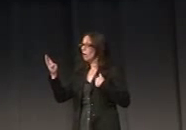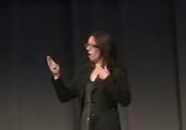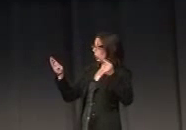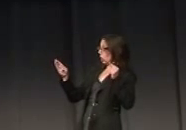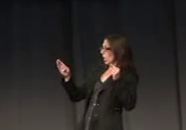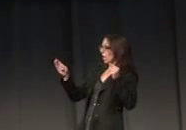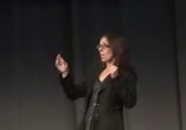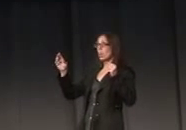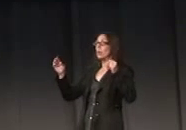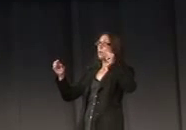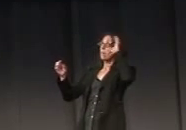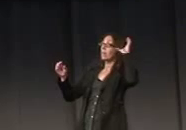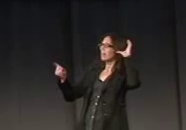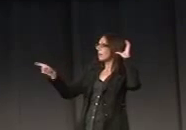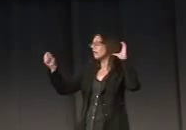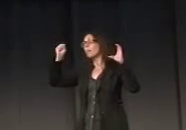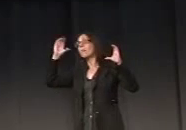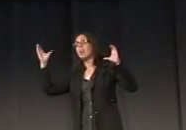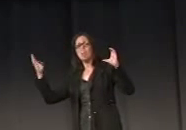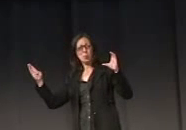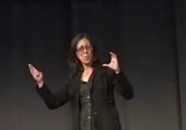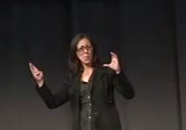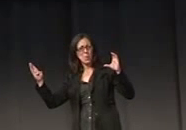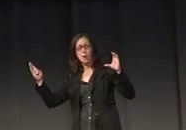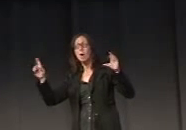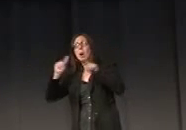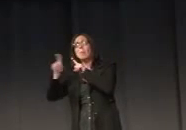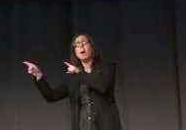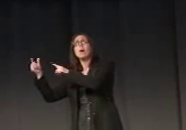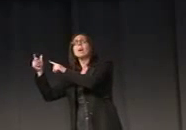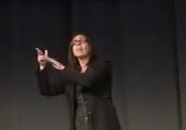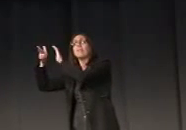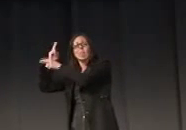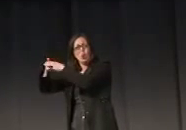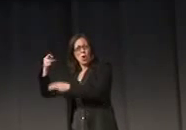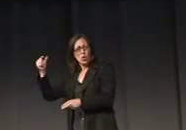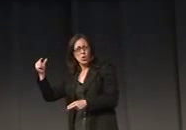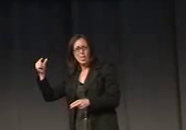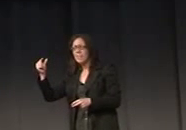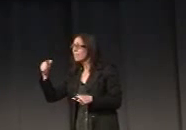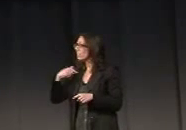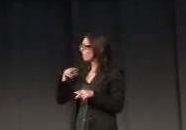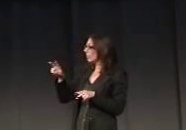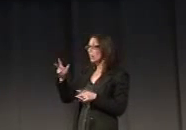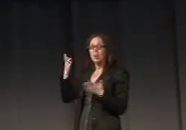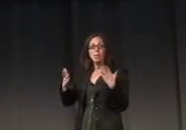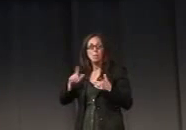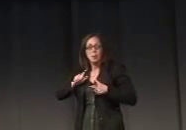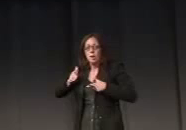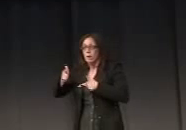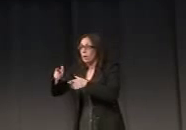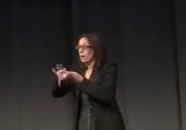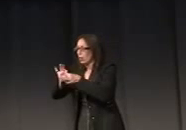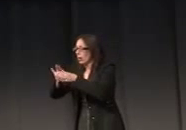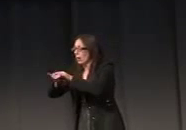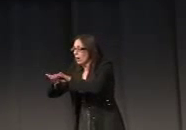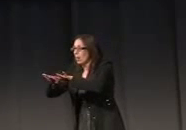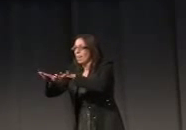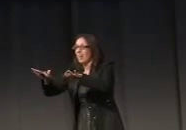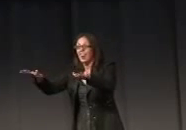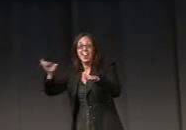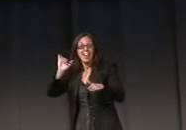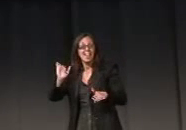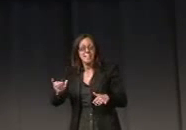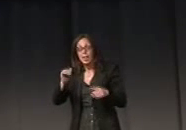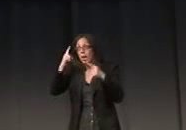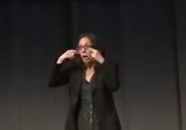blue is what he means by green, etc., etc., until the whole line of thinking gets so vexed and exhausting that